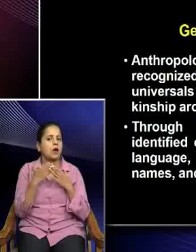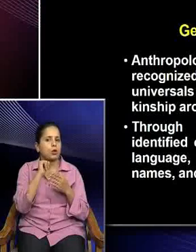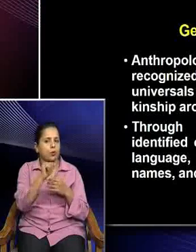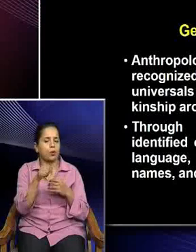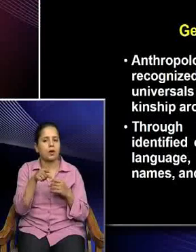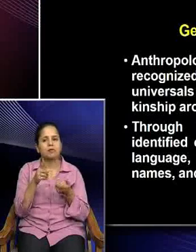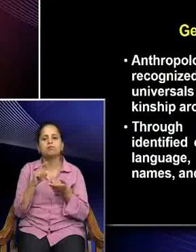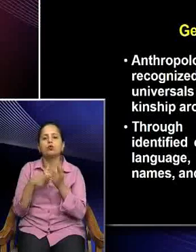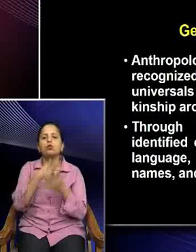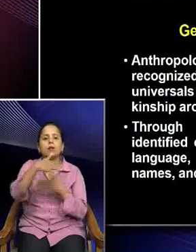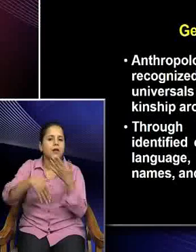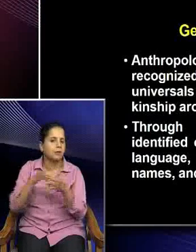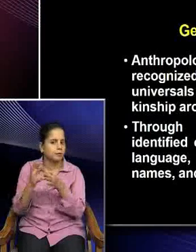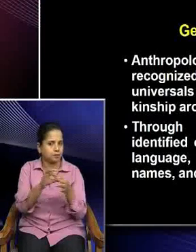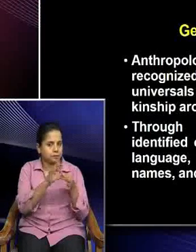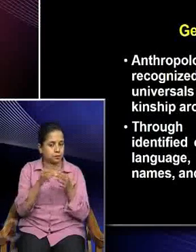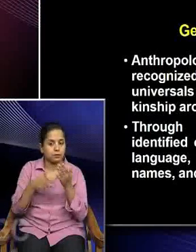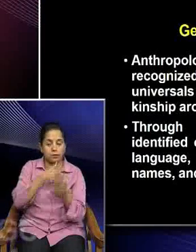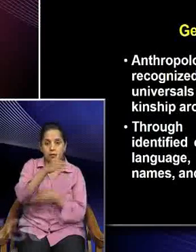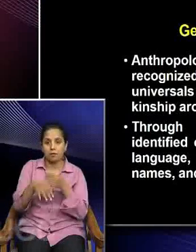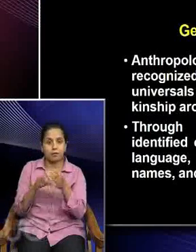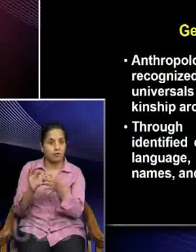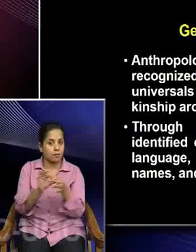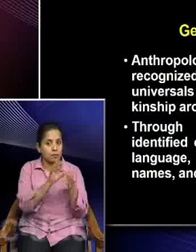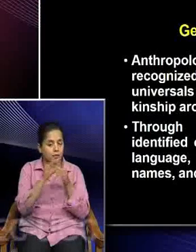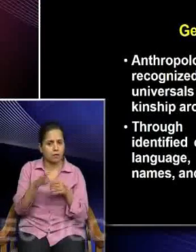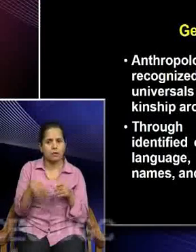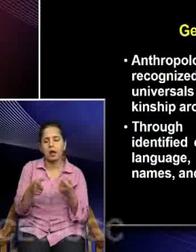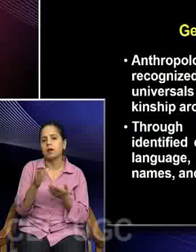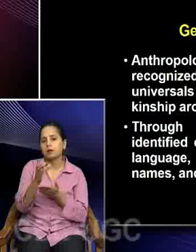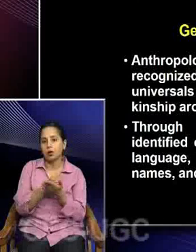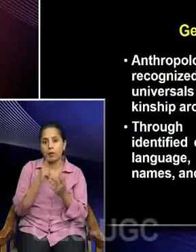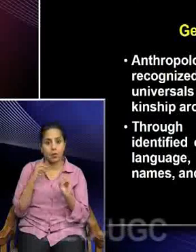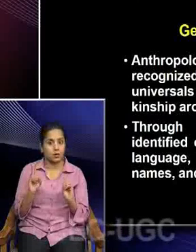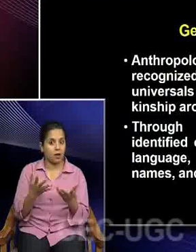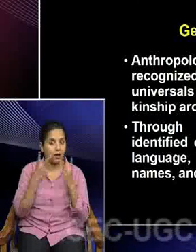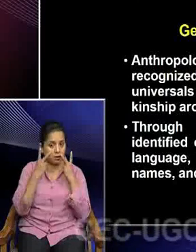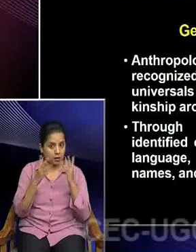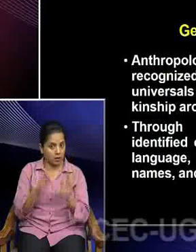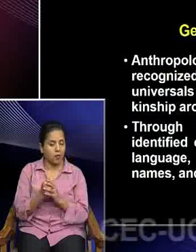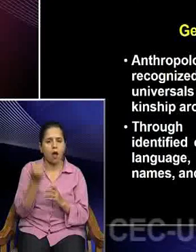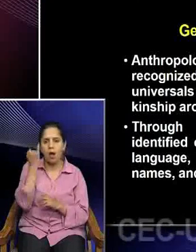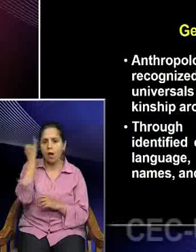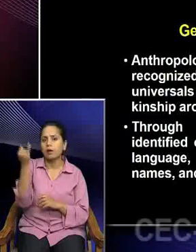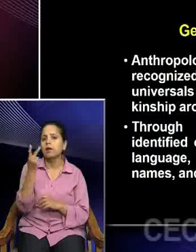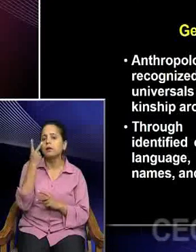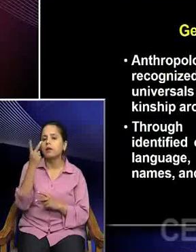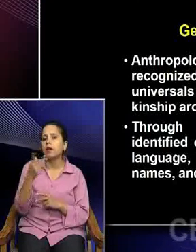kinship. So, when the kinship as a discipline started, the idea was